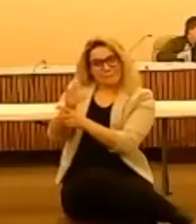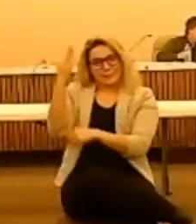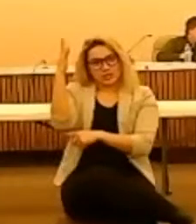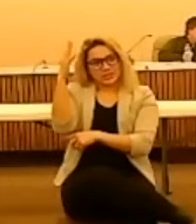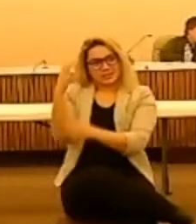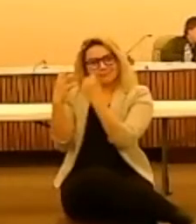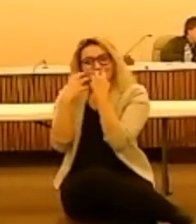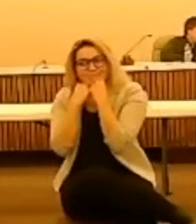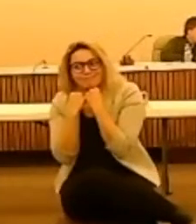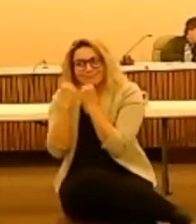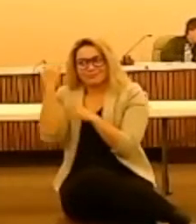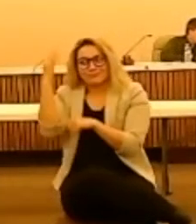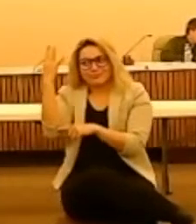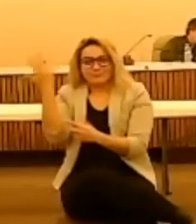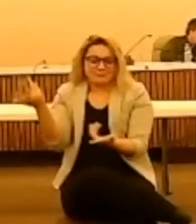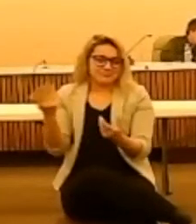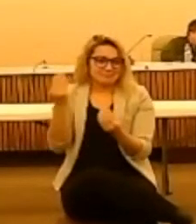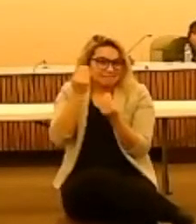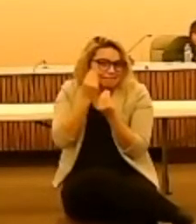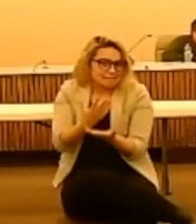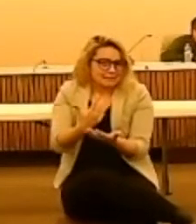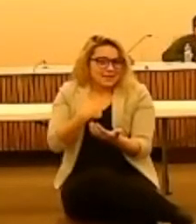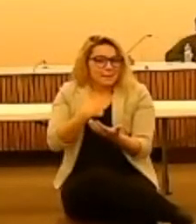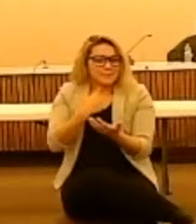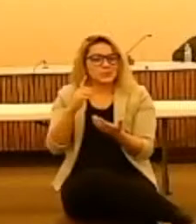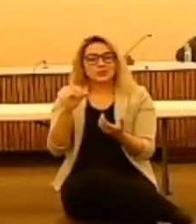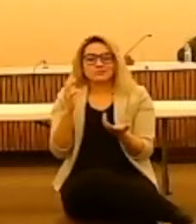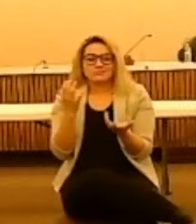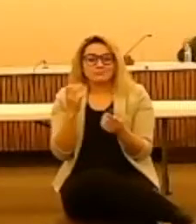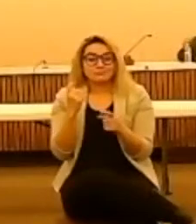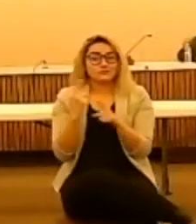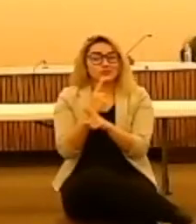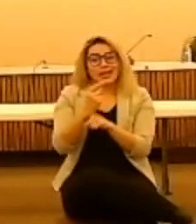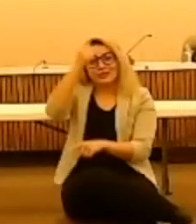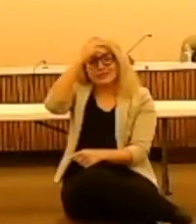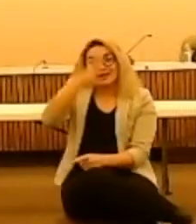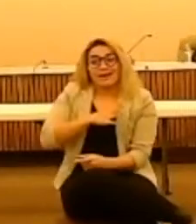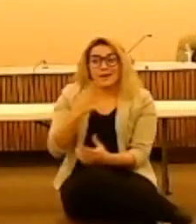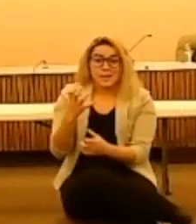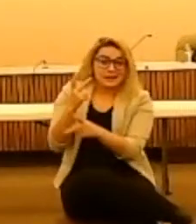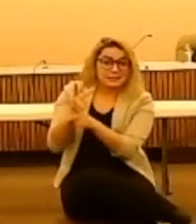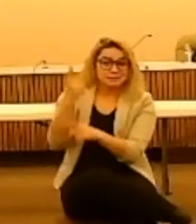all I'll say. I'm just an old school regular guy.